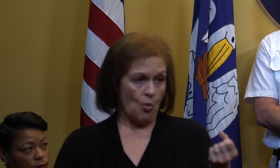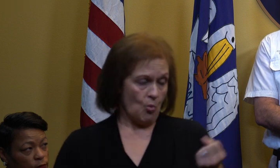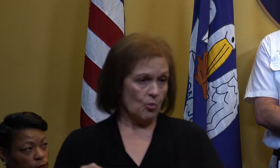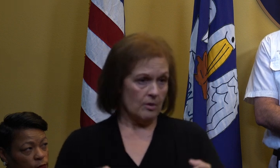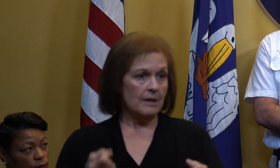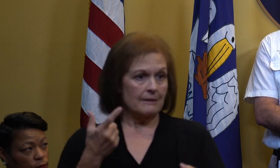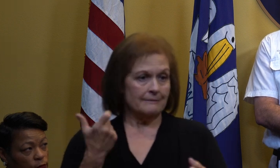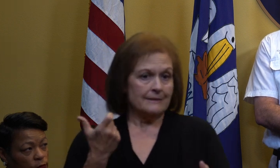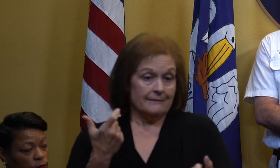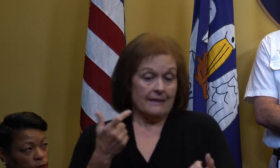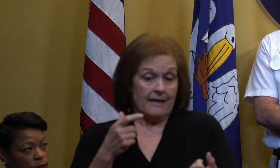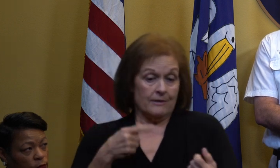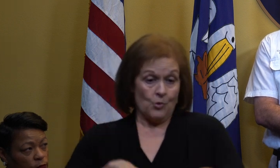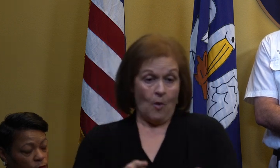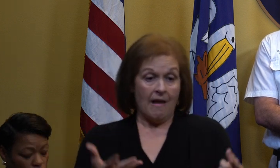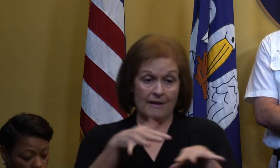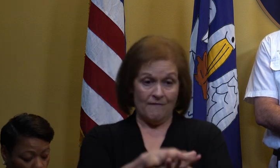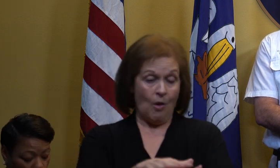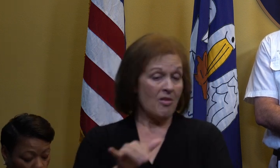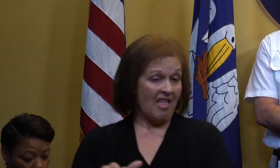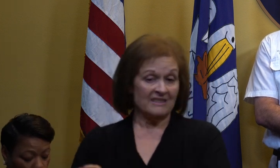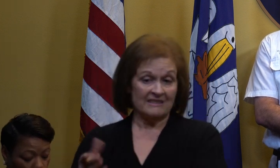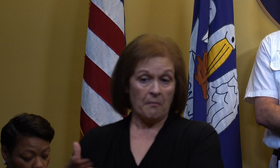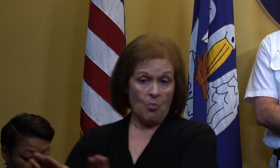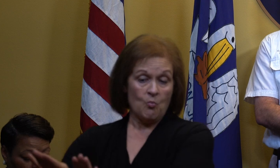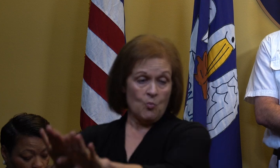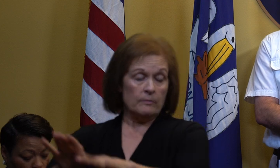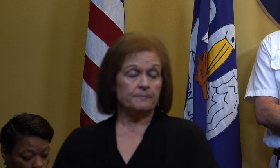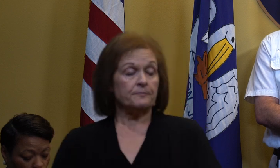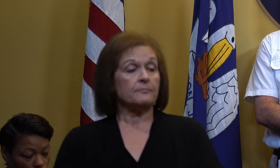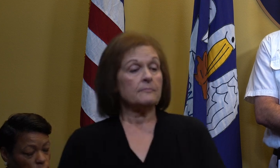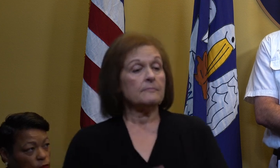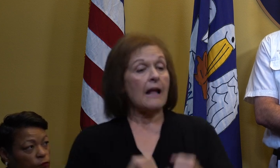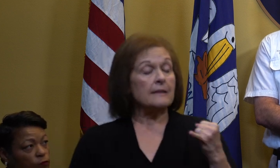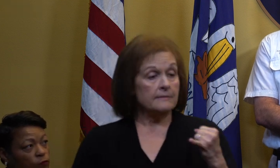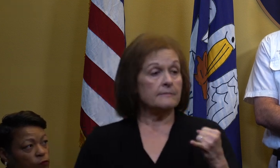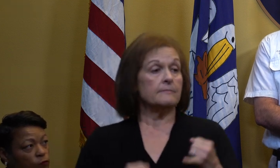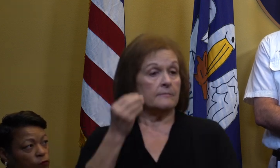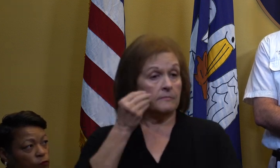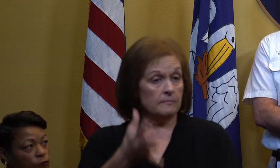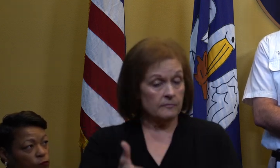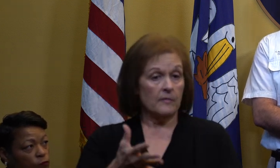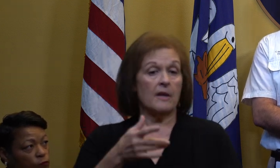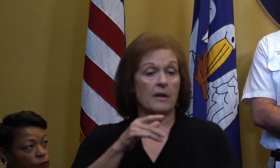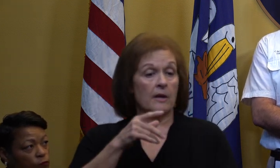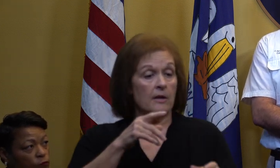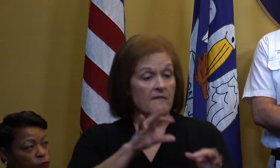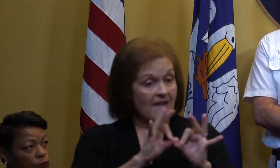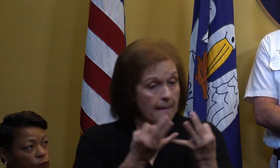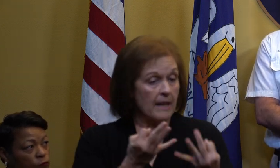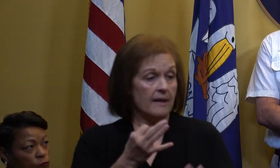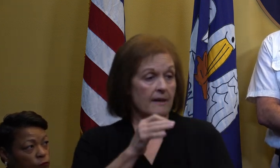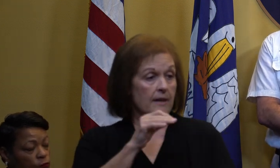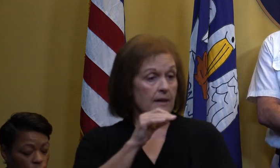be closed due to the contraflow routes. So, and then lastly, please phone and let your loved ones know that you're heading out to what